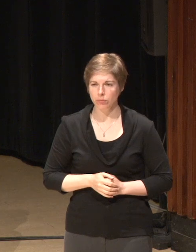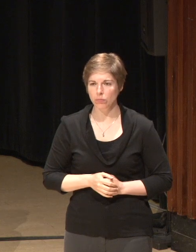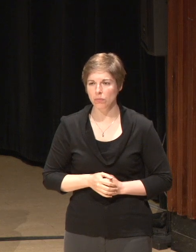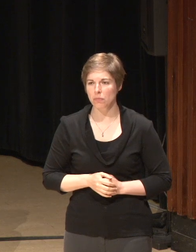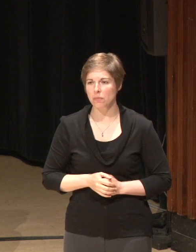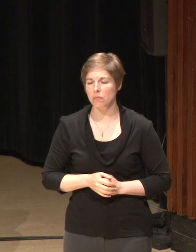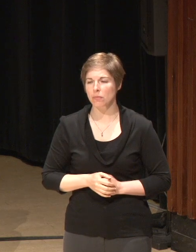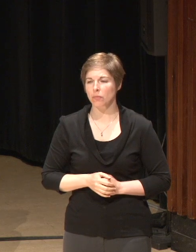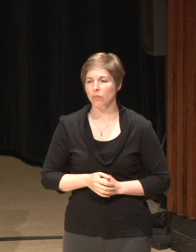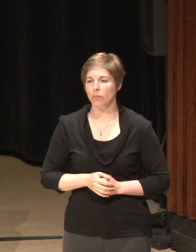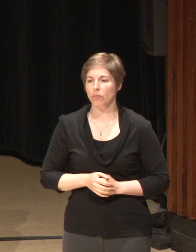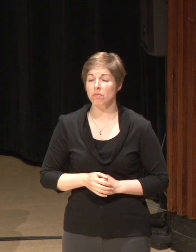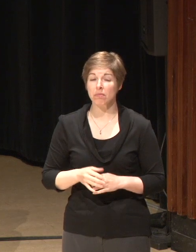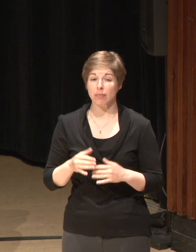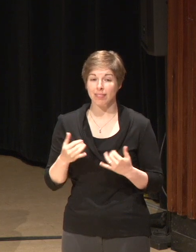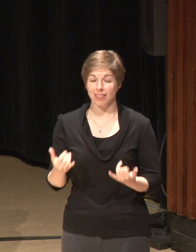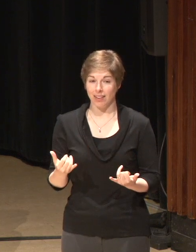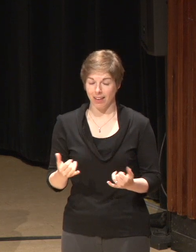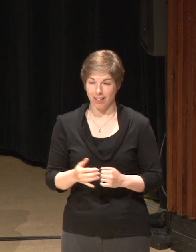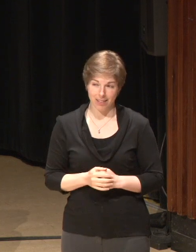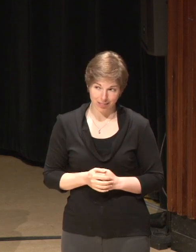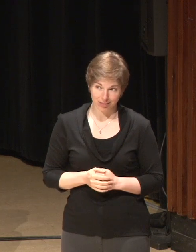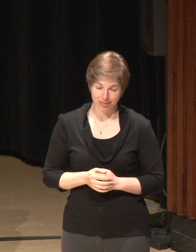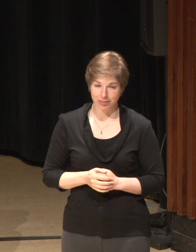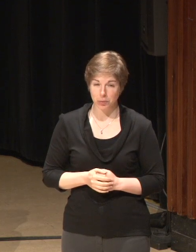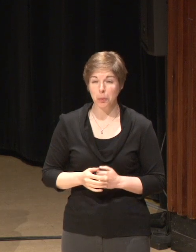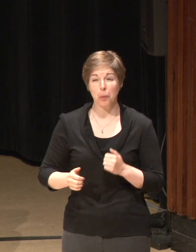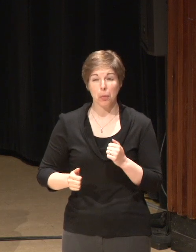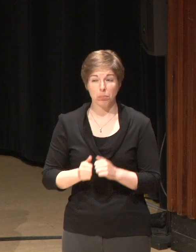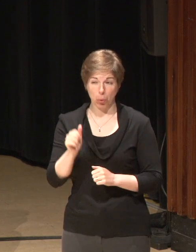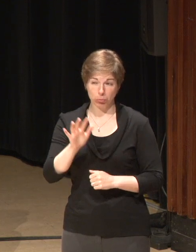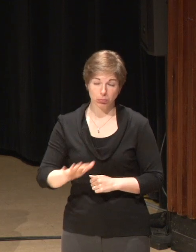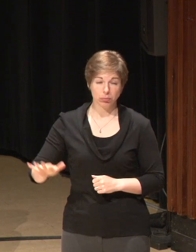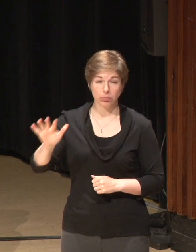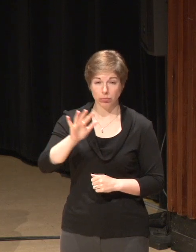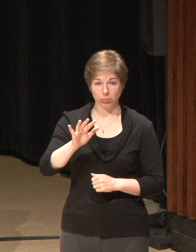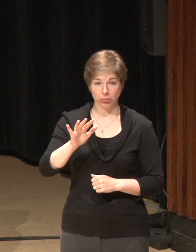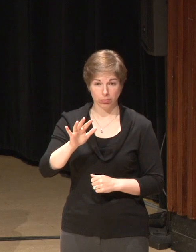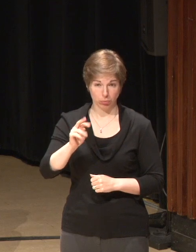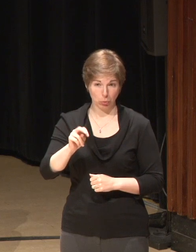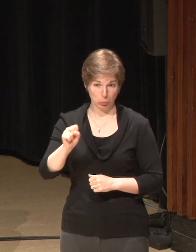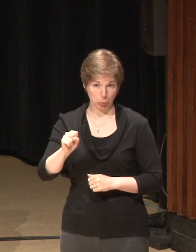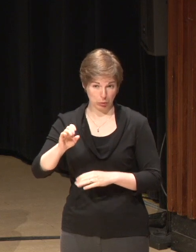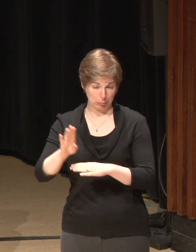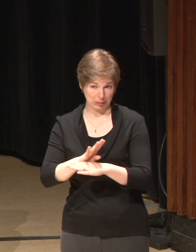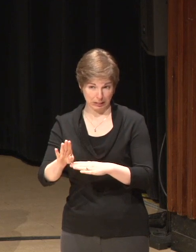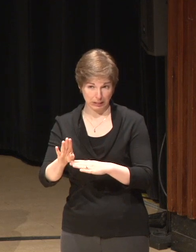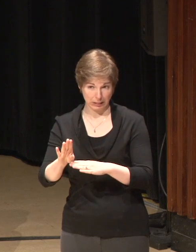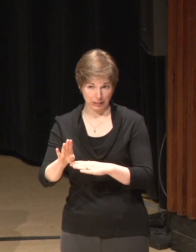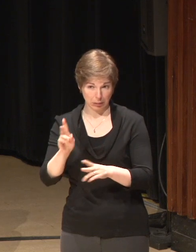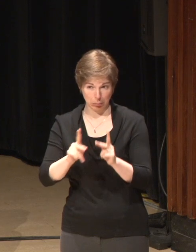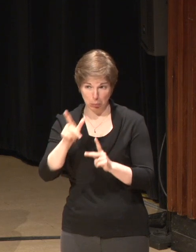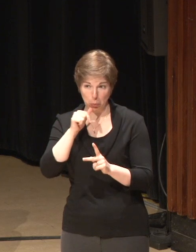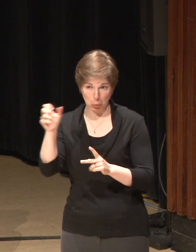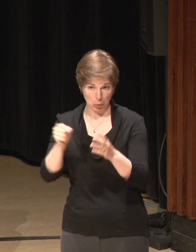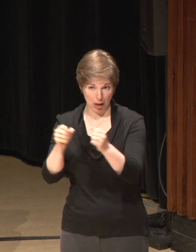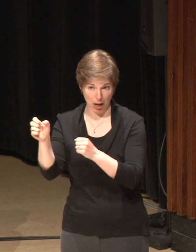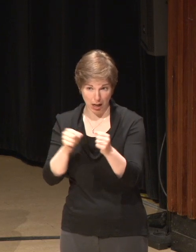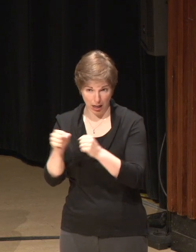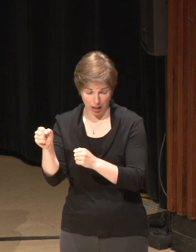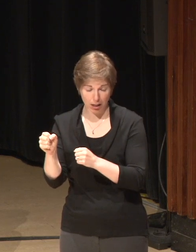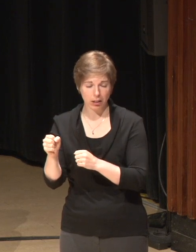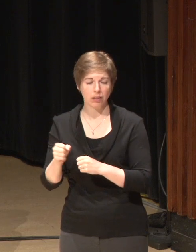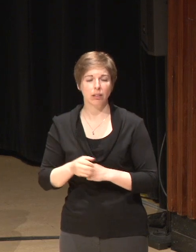Today, the great majority of Nova Scotia employers will say to job applicants